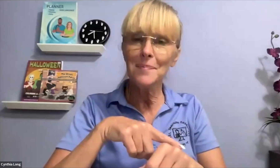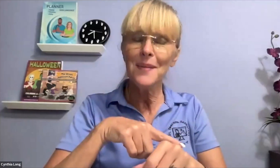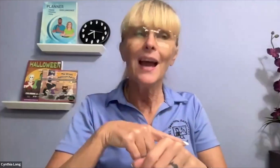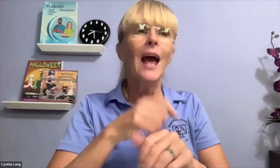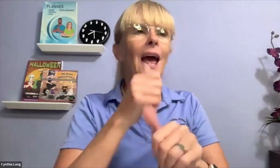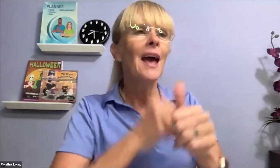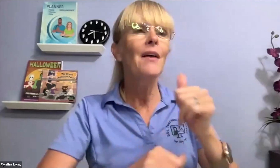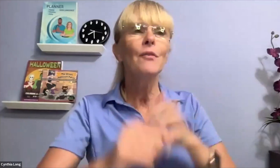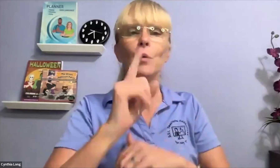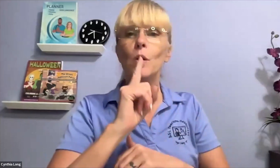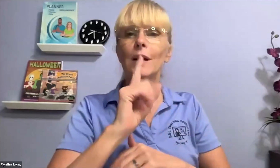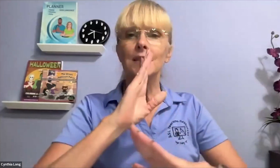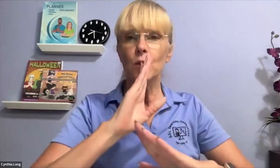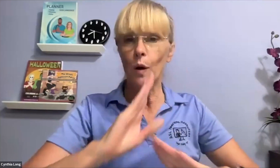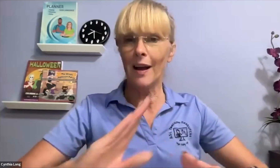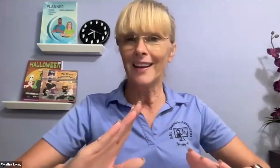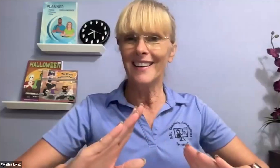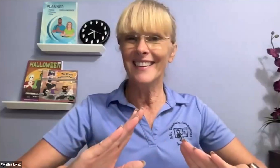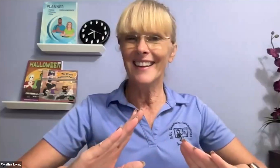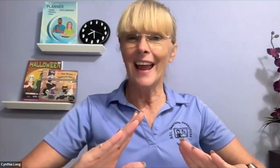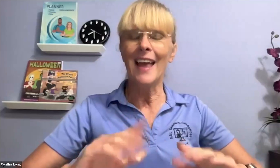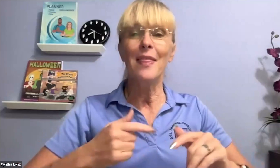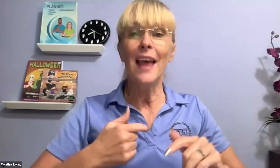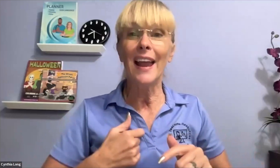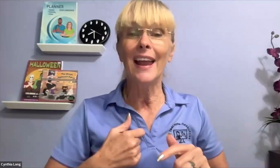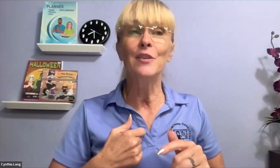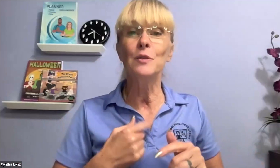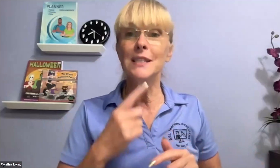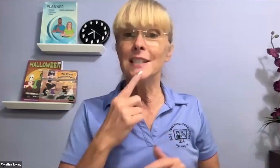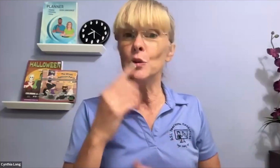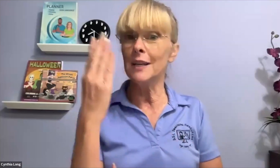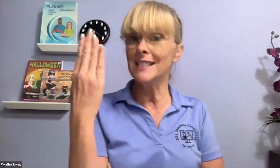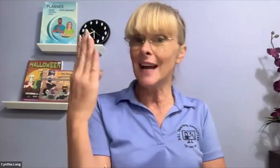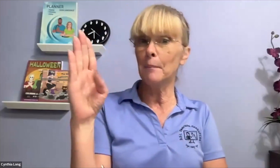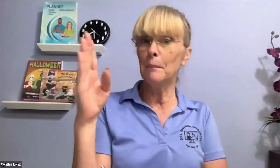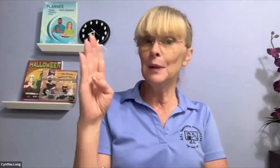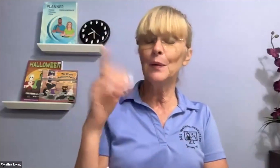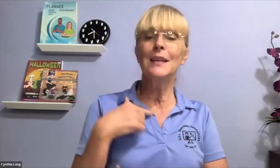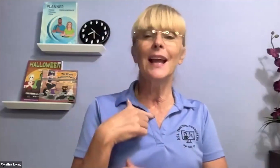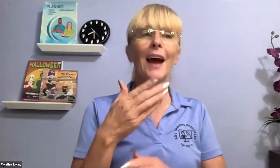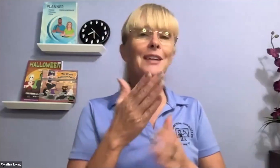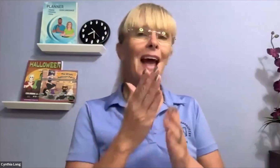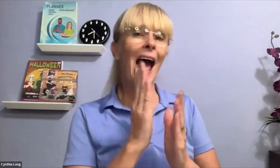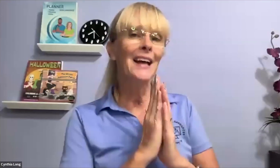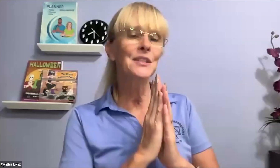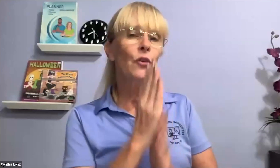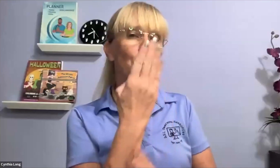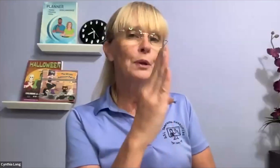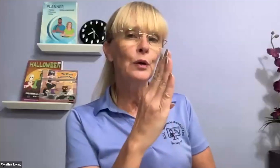time, everyone is quiet and you can sign blue, then they have to ask for blue